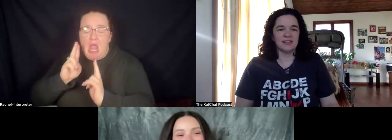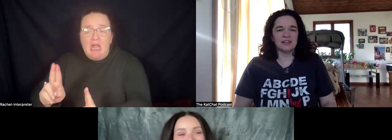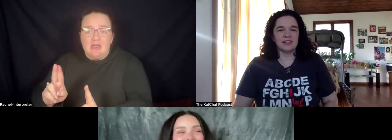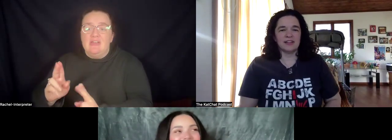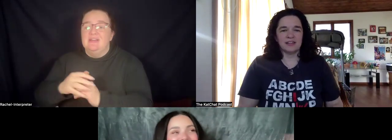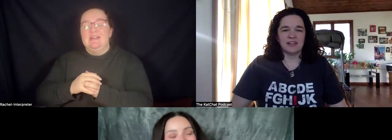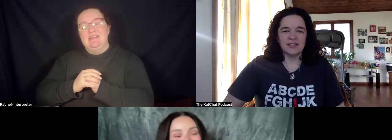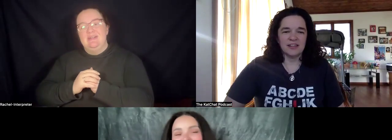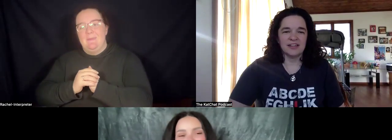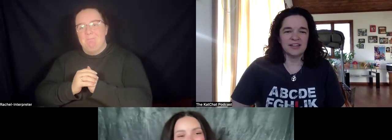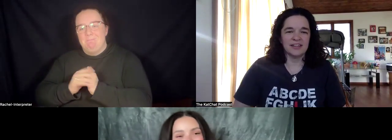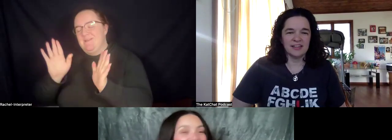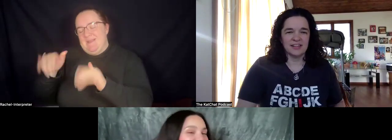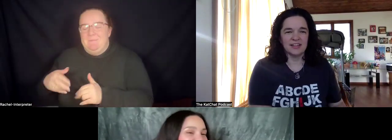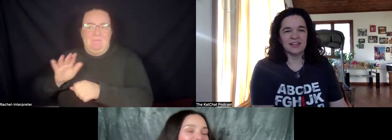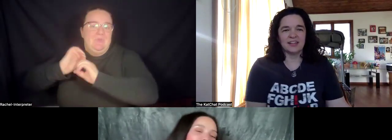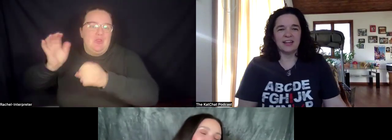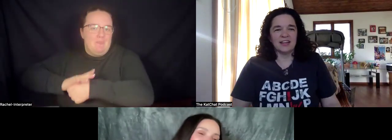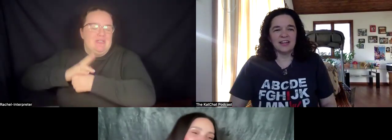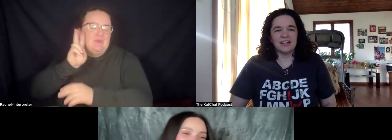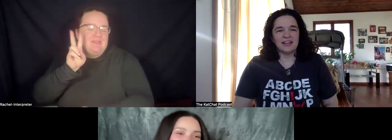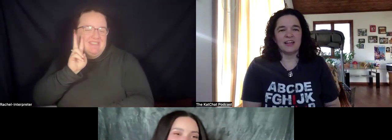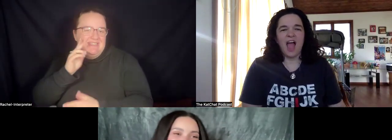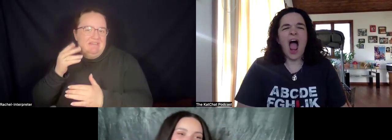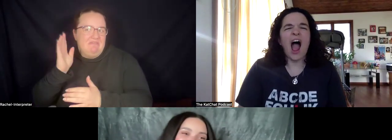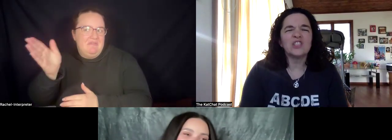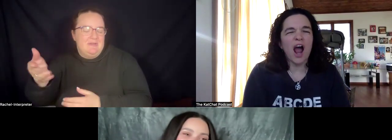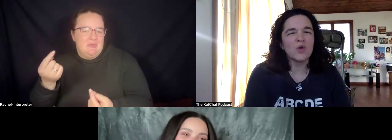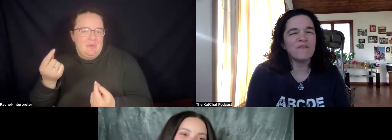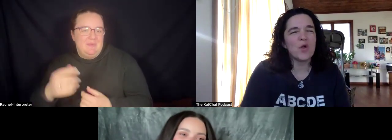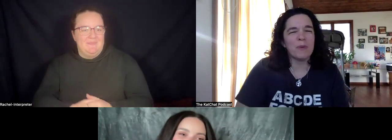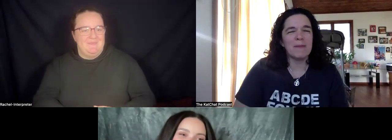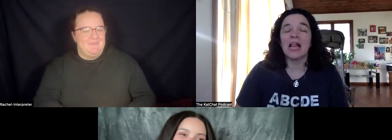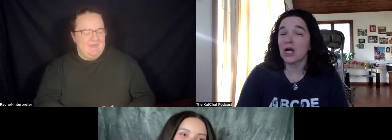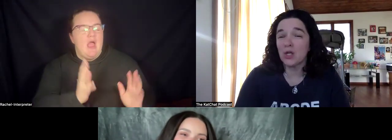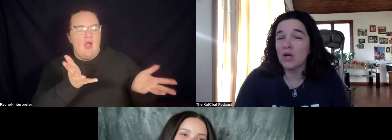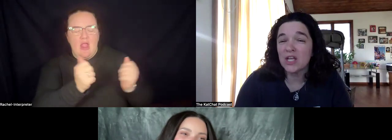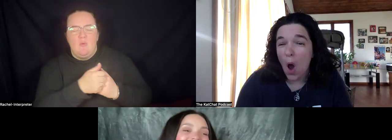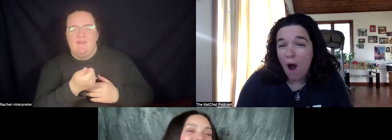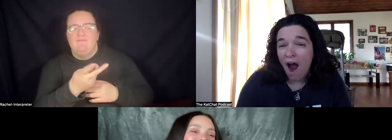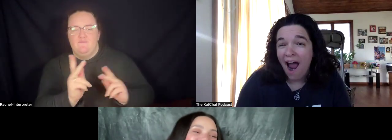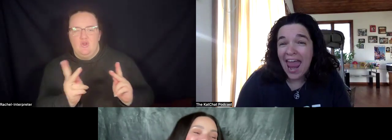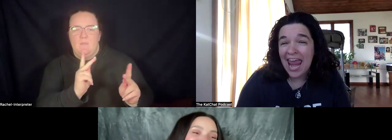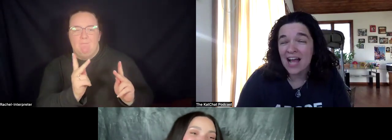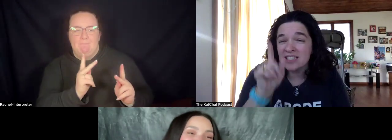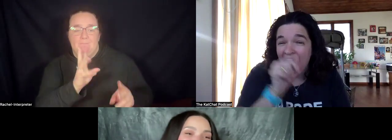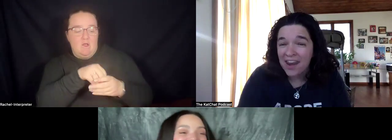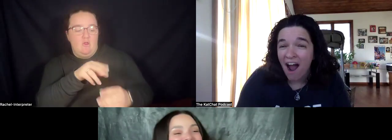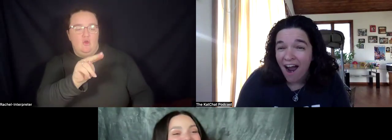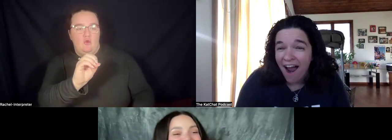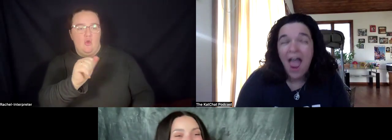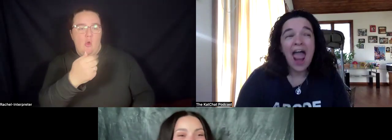But yeah, no pressure. We'll see. We'll see what the future holds. I talked to a few people, including Noah